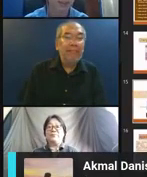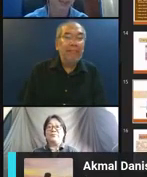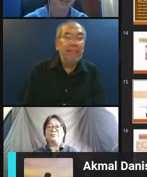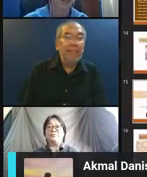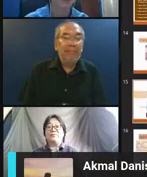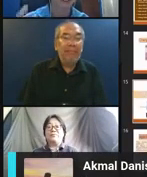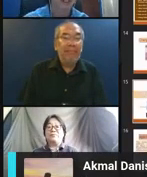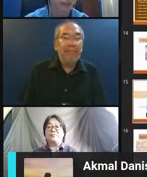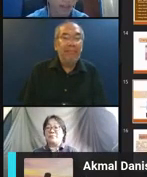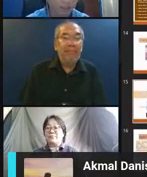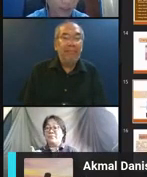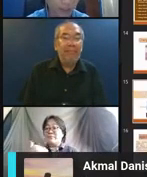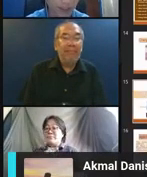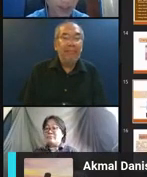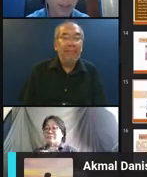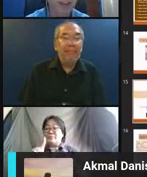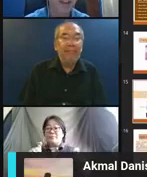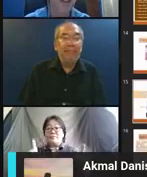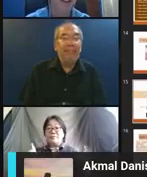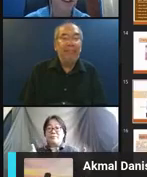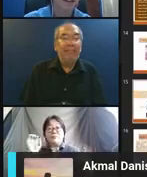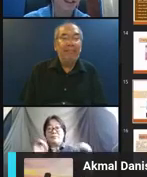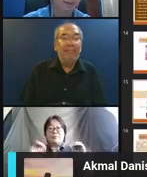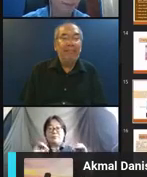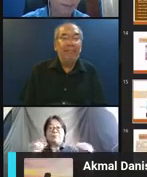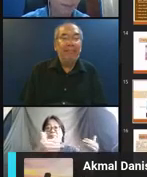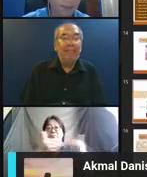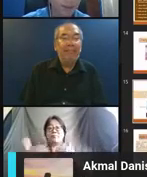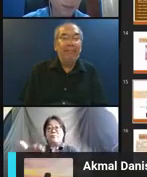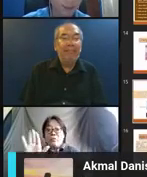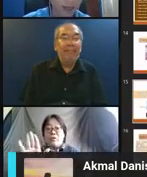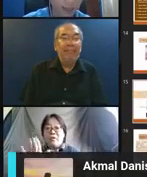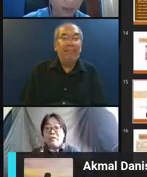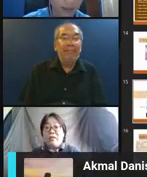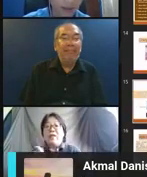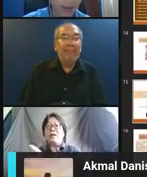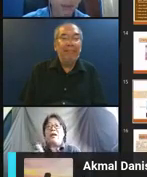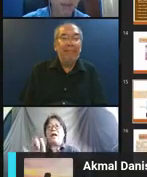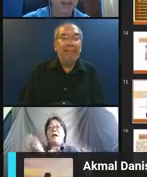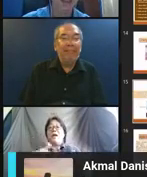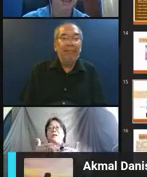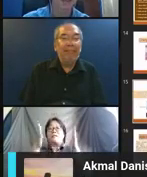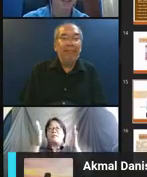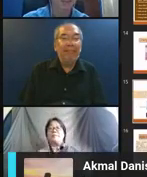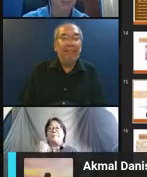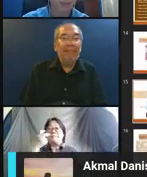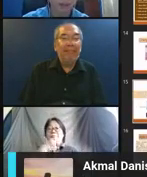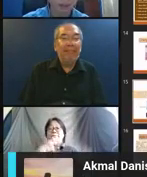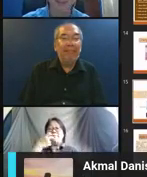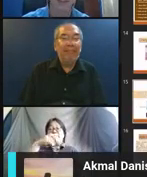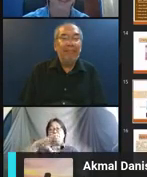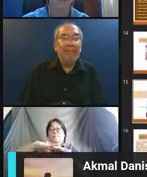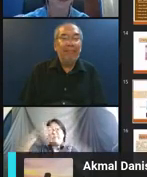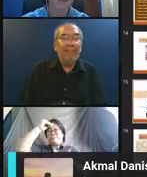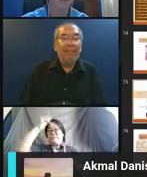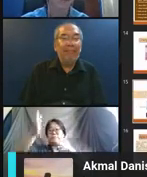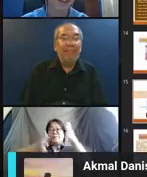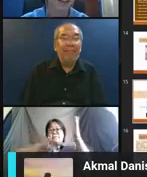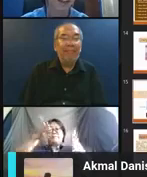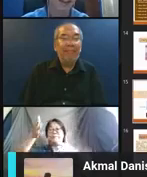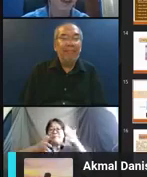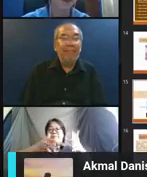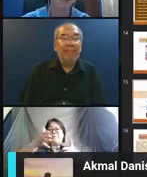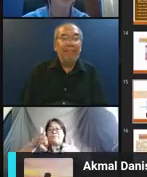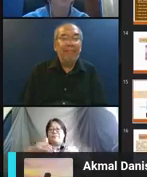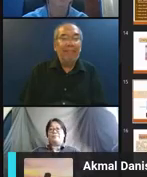Encik Sazali. Oh, sorry, we have one question. Um, so from Akmal Danish, he asks people. He asks